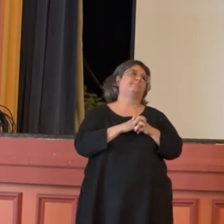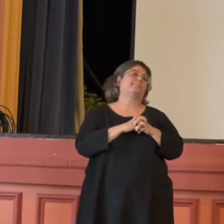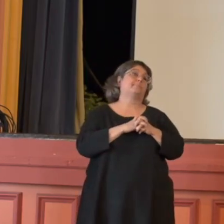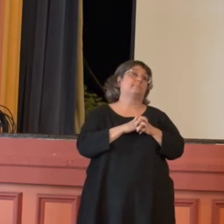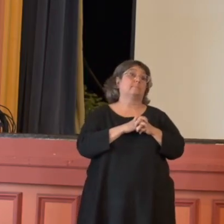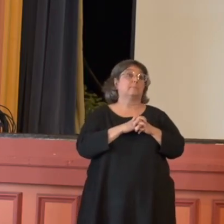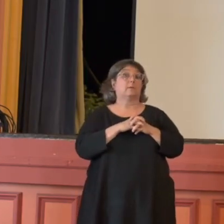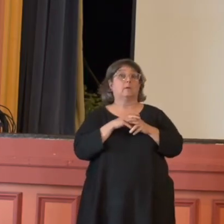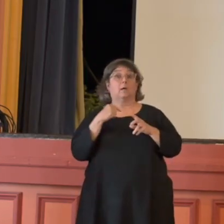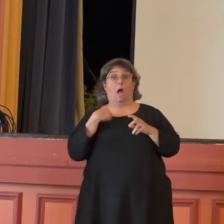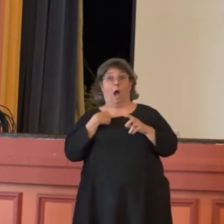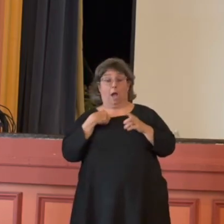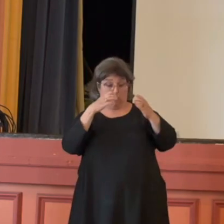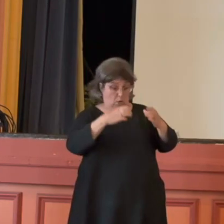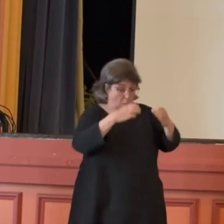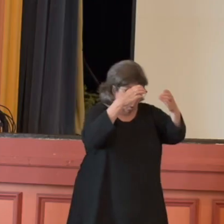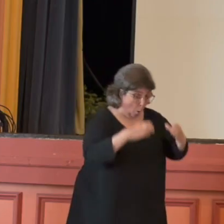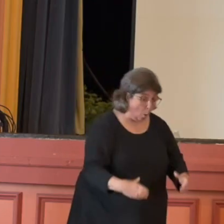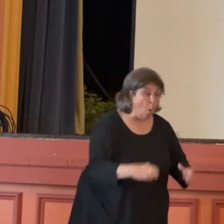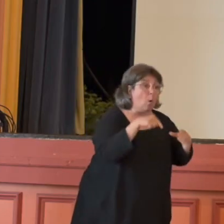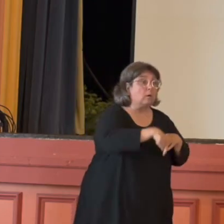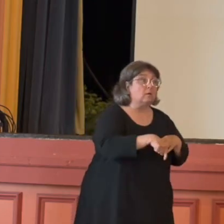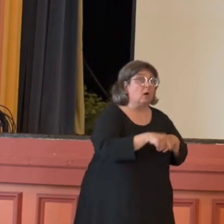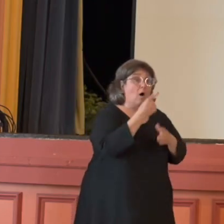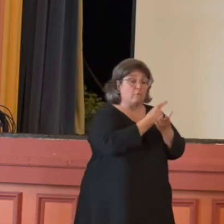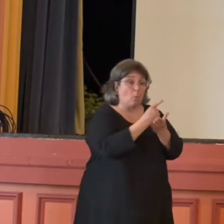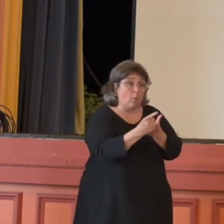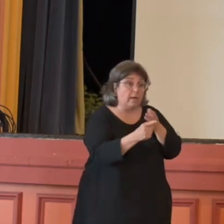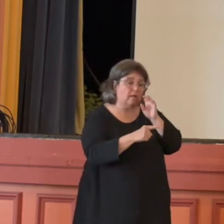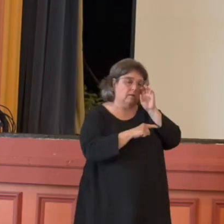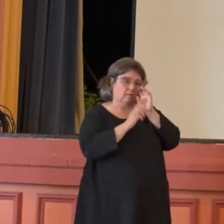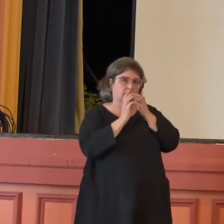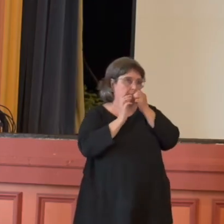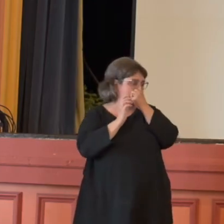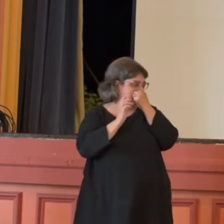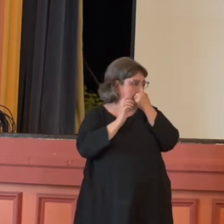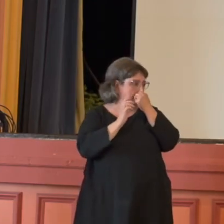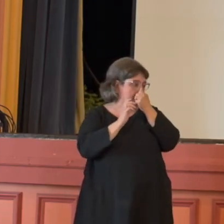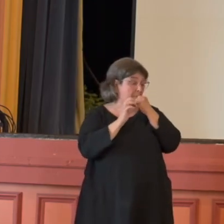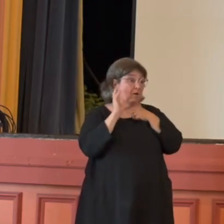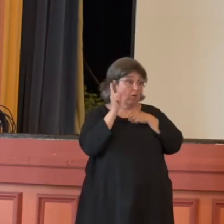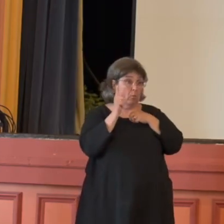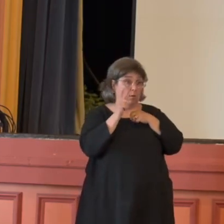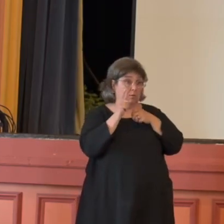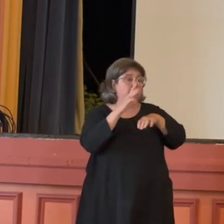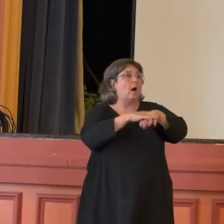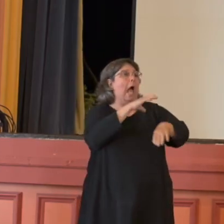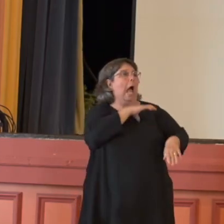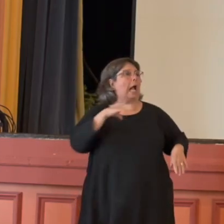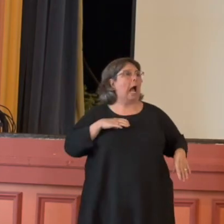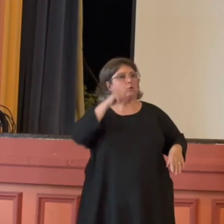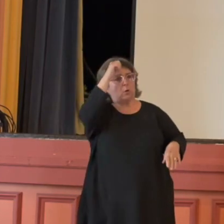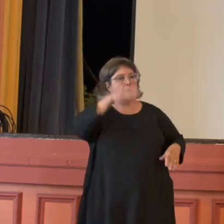When I'm going to be in a manhole for a week, we'll probably let the council member know,